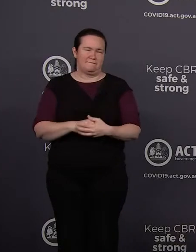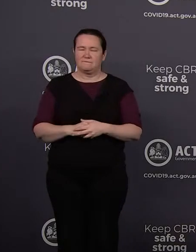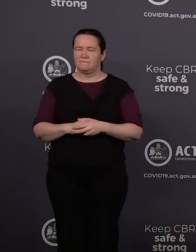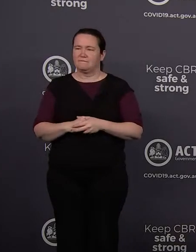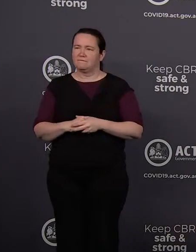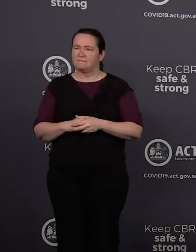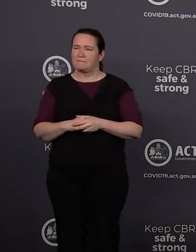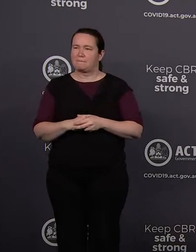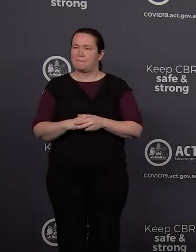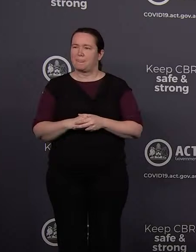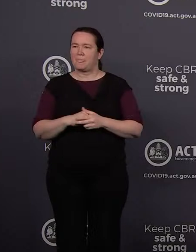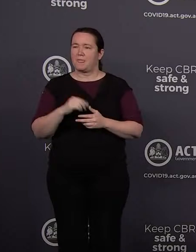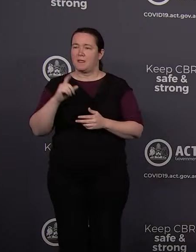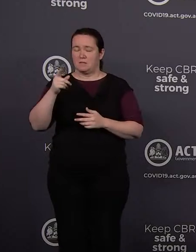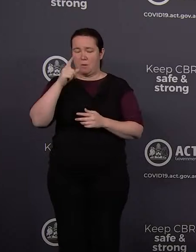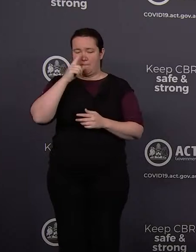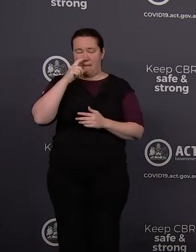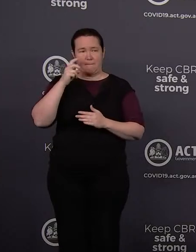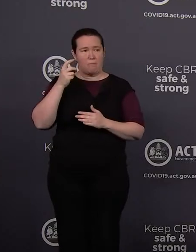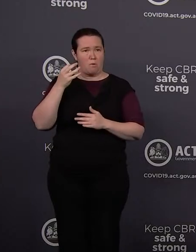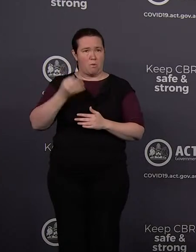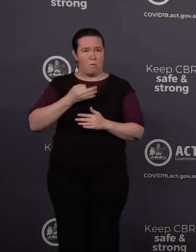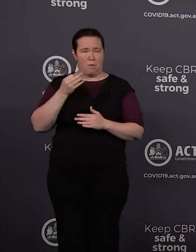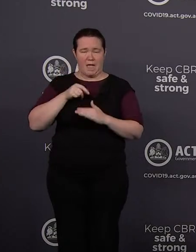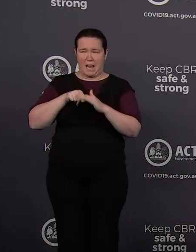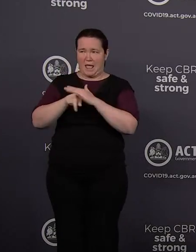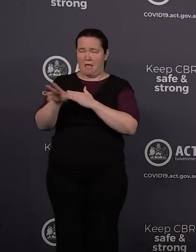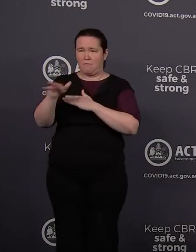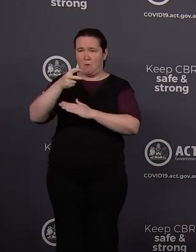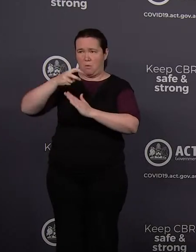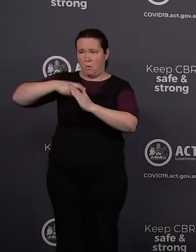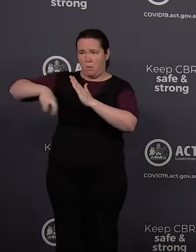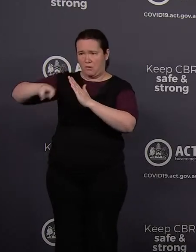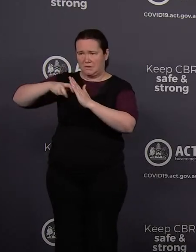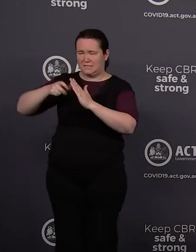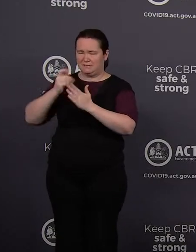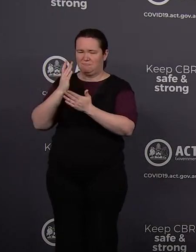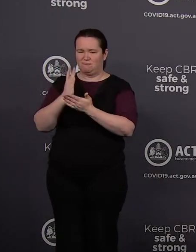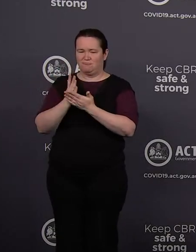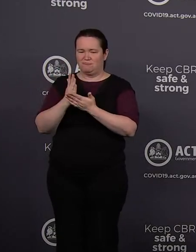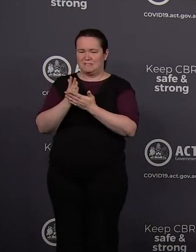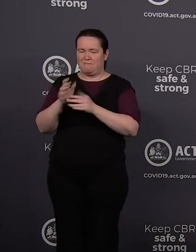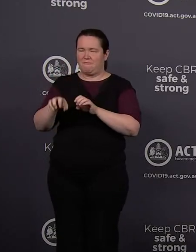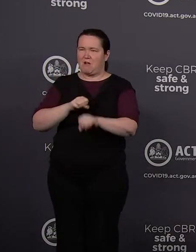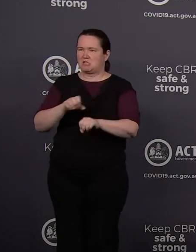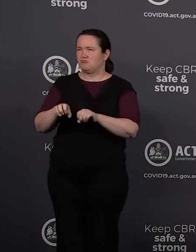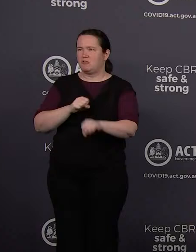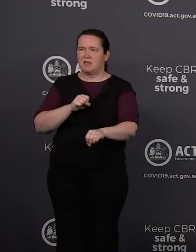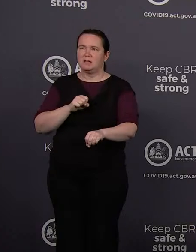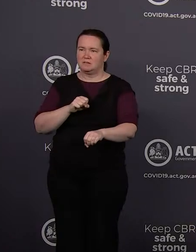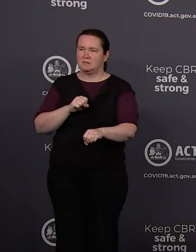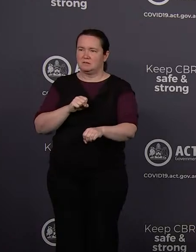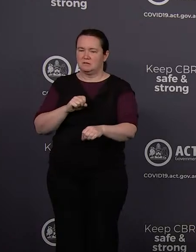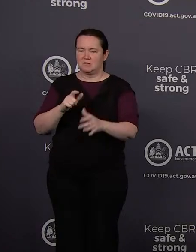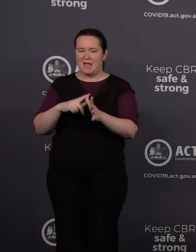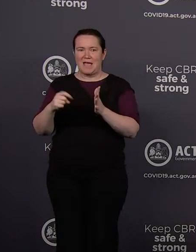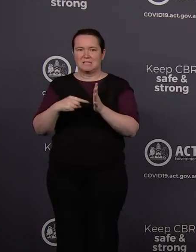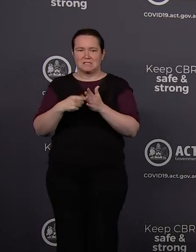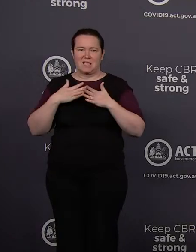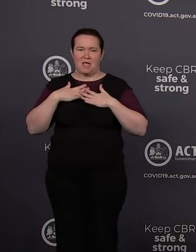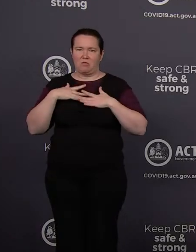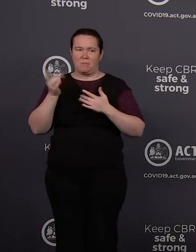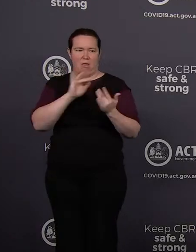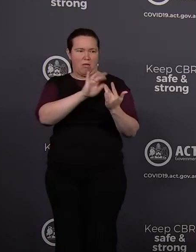People waiting to leave quarantine have been quite frustrated by the process, and obviously ACT Health has to contact thousands and